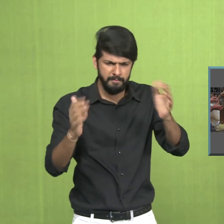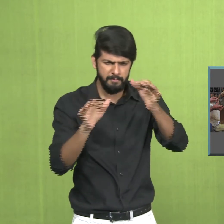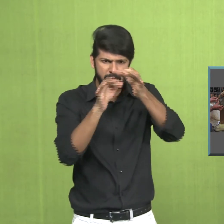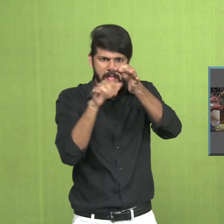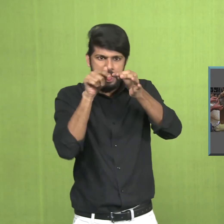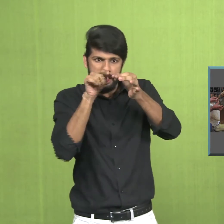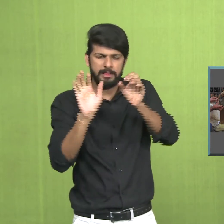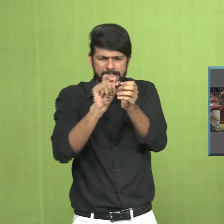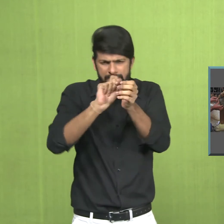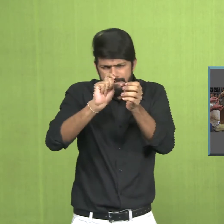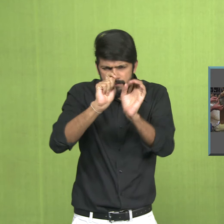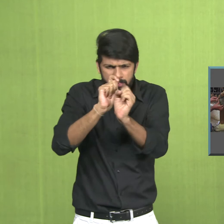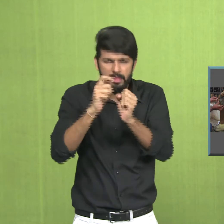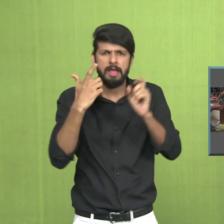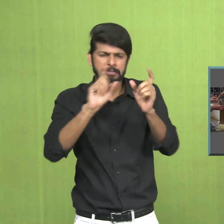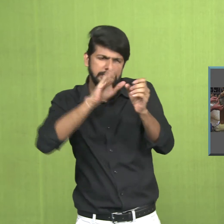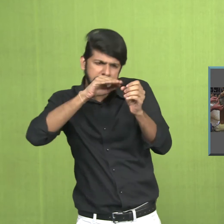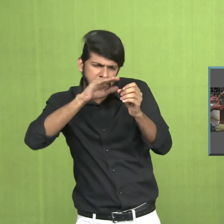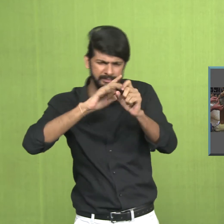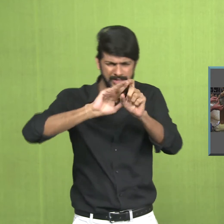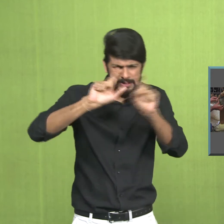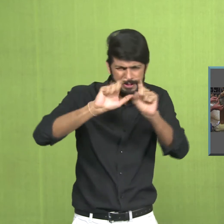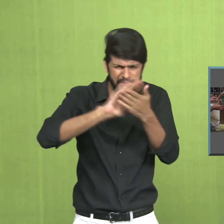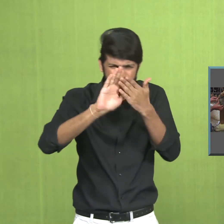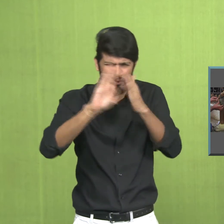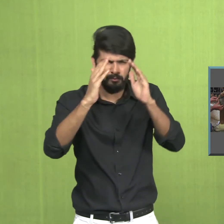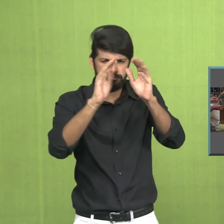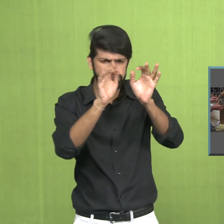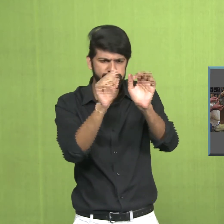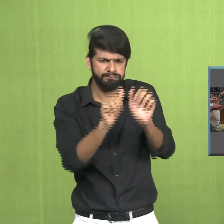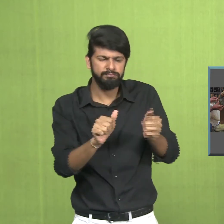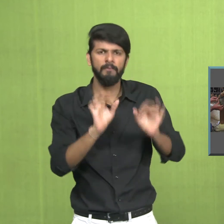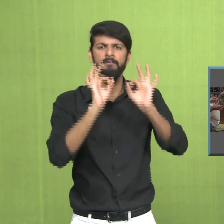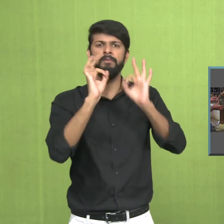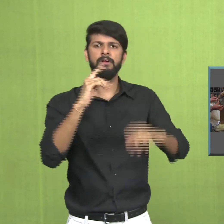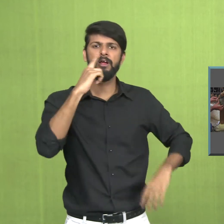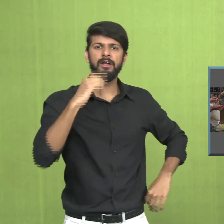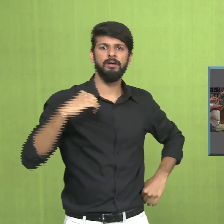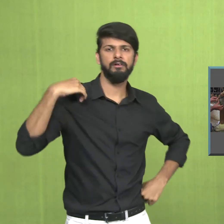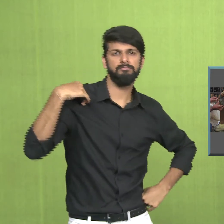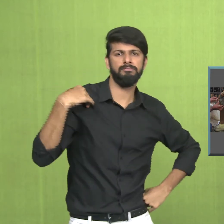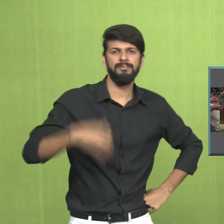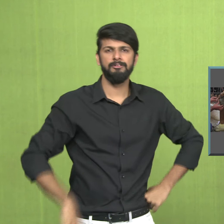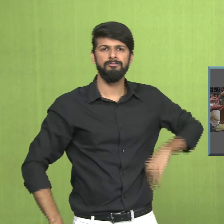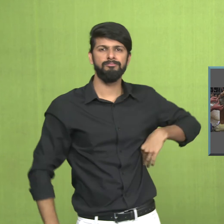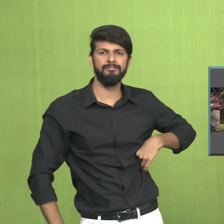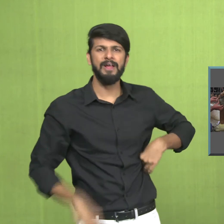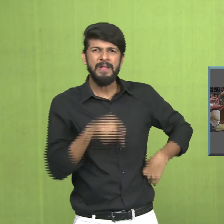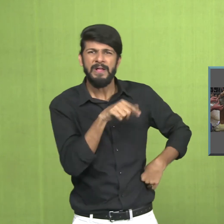so that all the materials, extra materials are removed until you get to